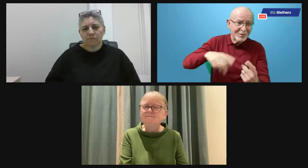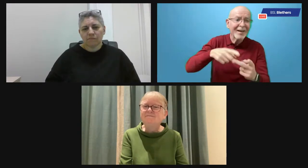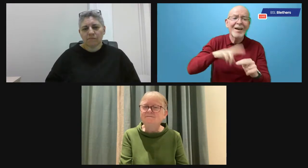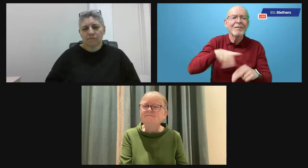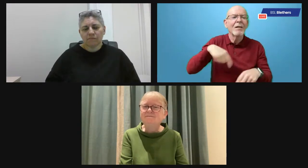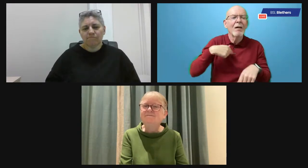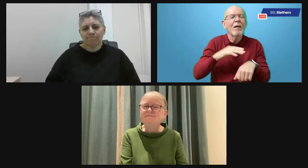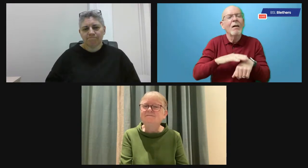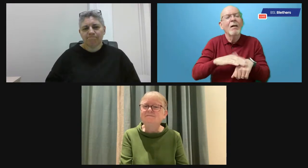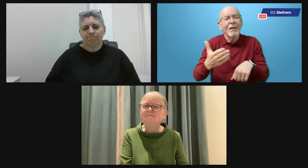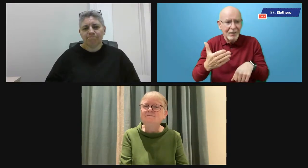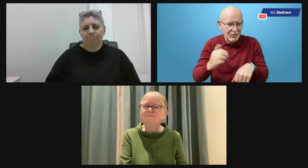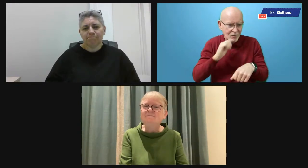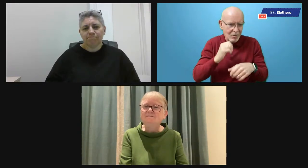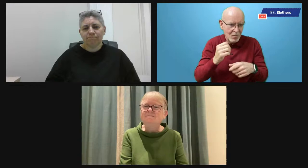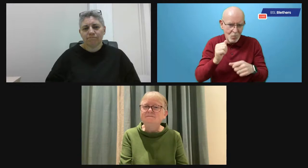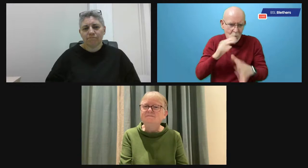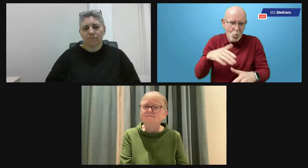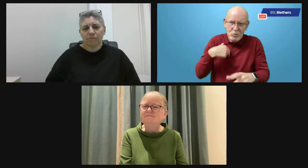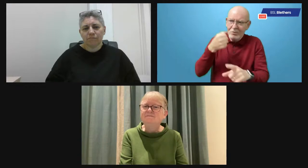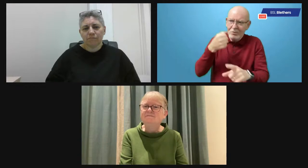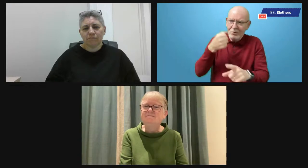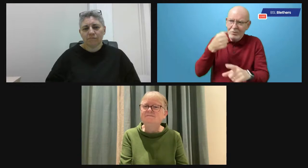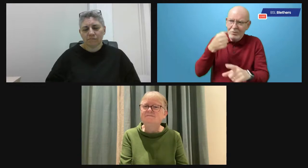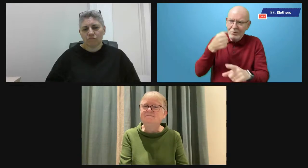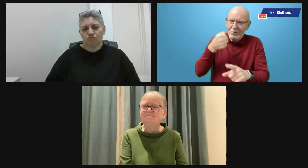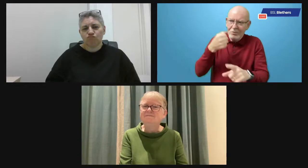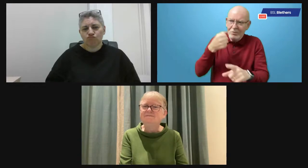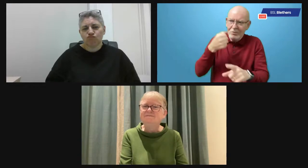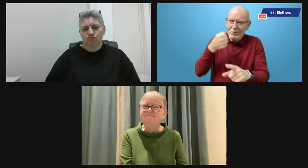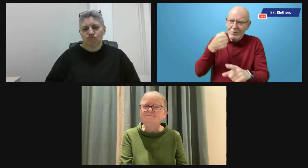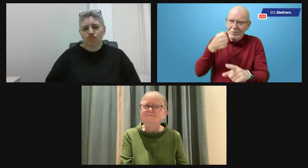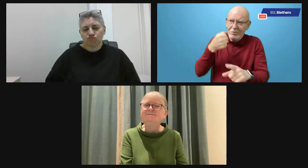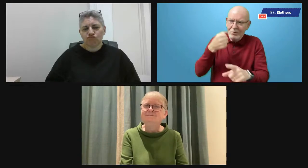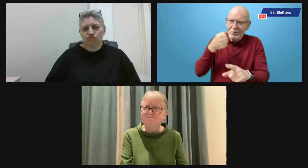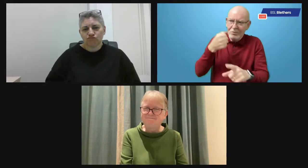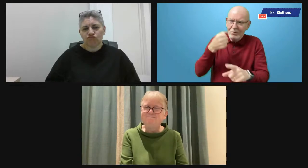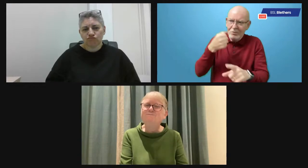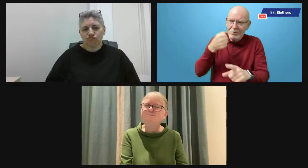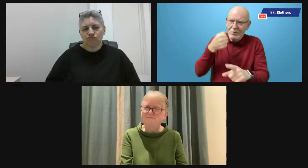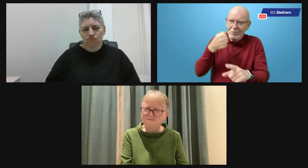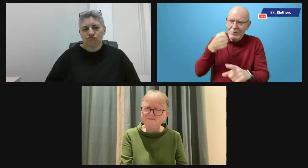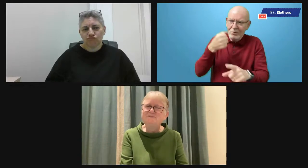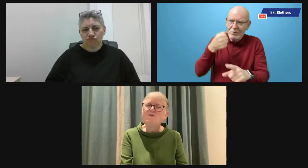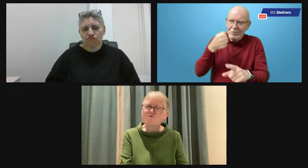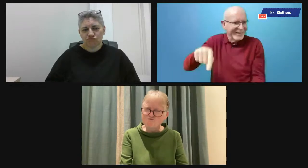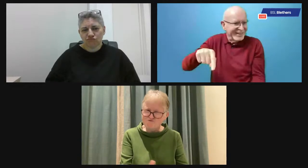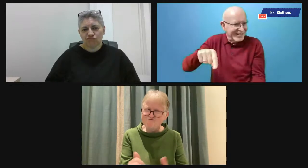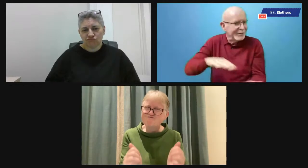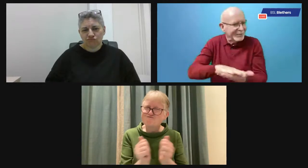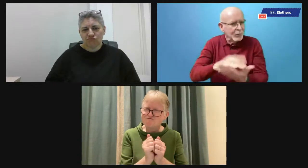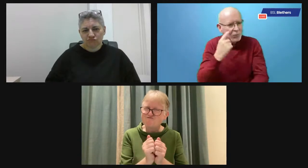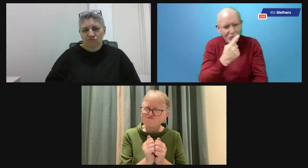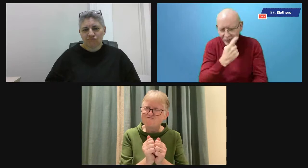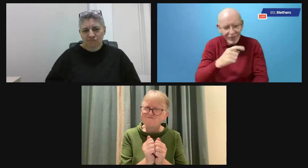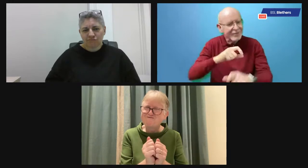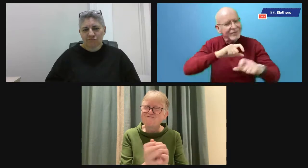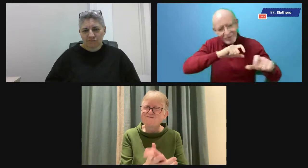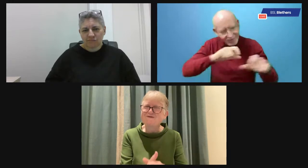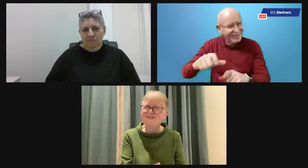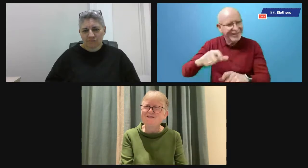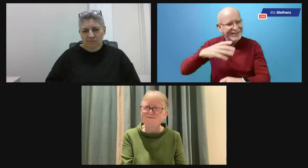got the BSL Act now as well here in the UK. We won't just, raise the white flag. We're